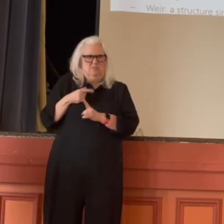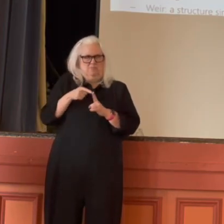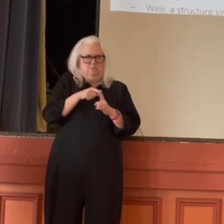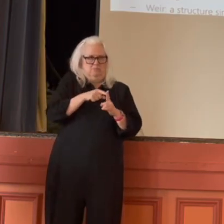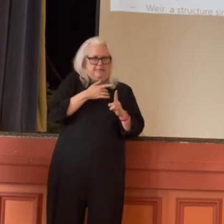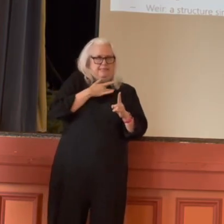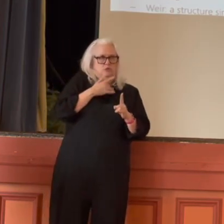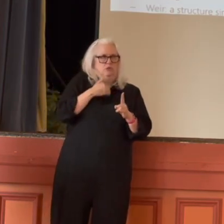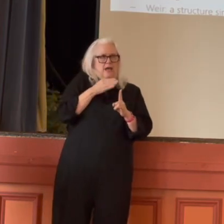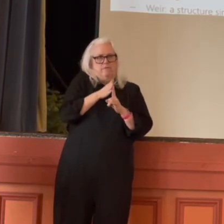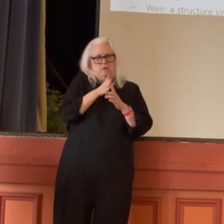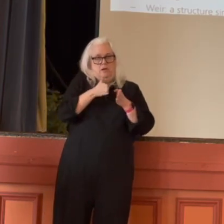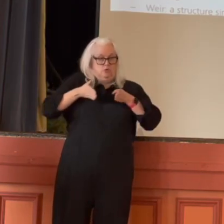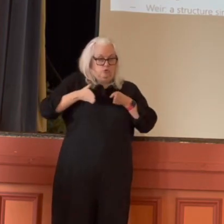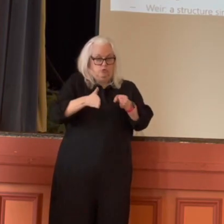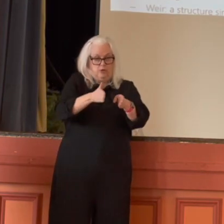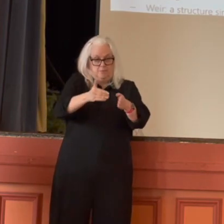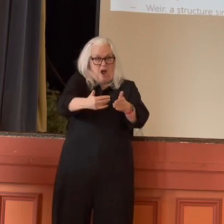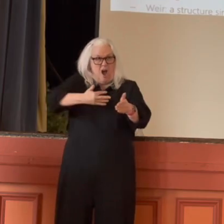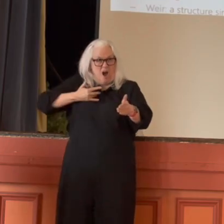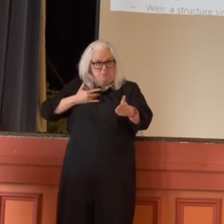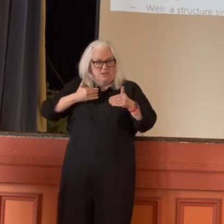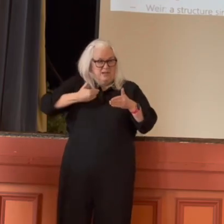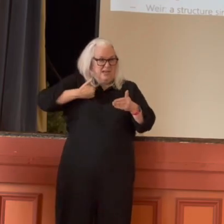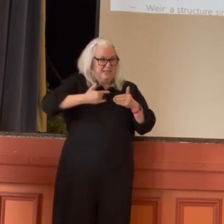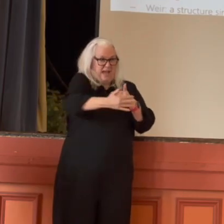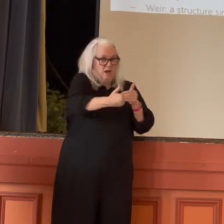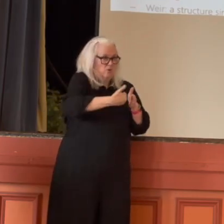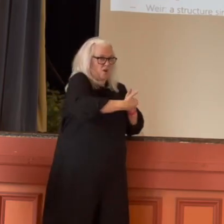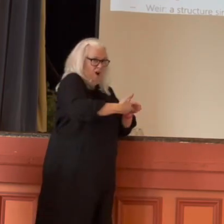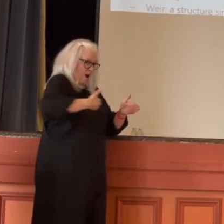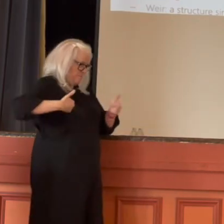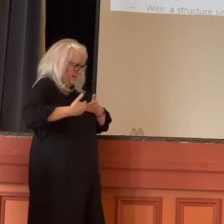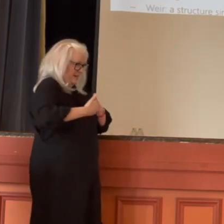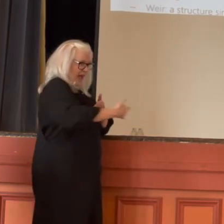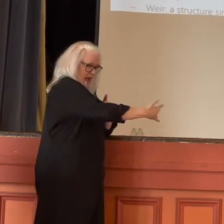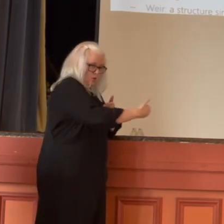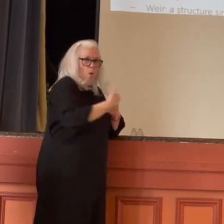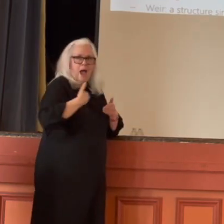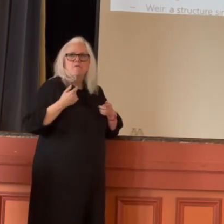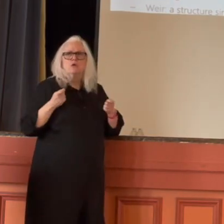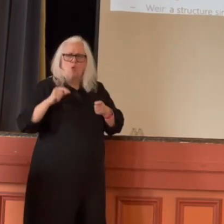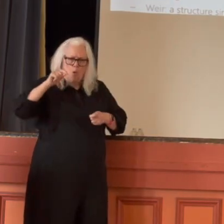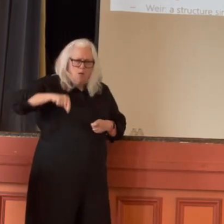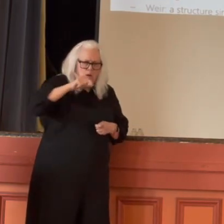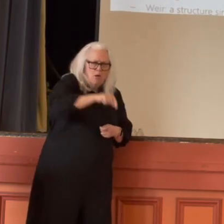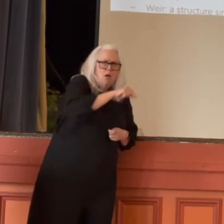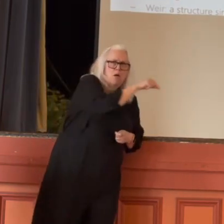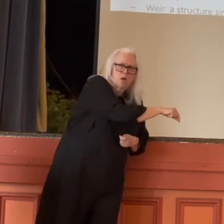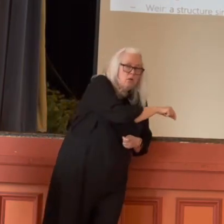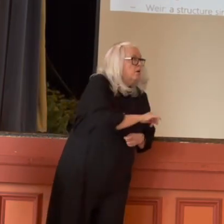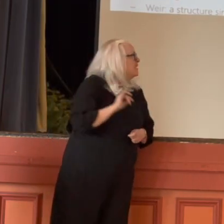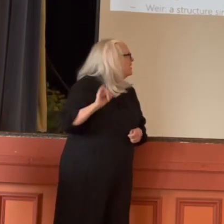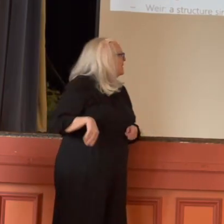downstream, those computers controlling that system. And then an SPP is